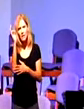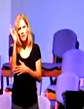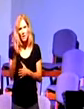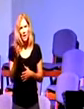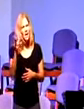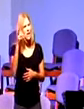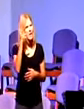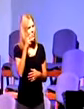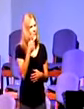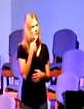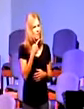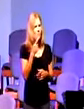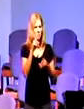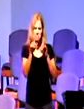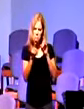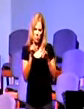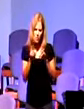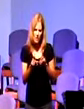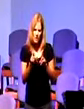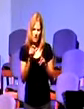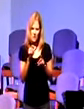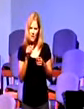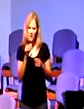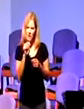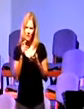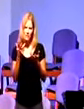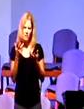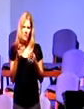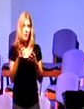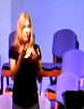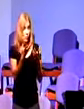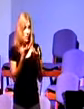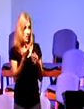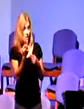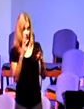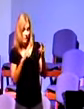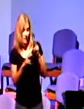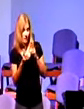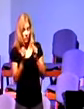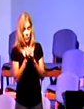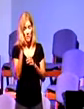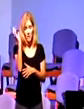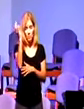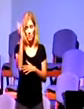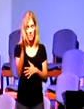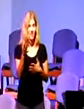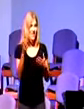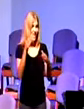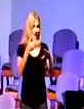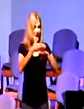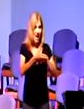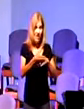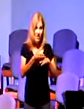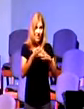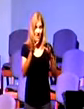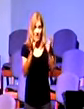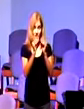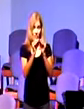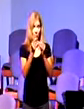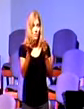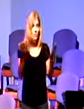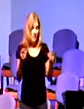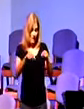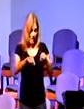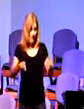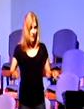I hear what you're saying, but I have more questions than I have answers. If you'd like to visit with one of us even after the service, we'll be forward. We'll be